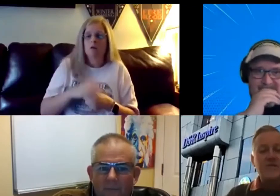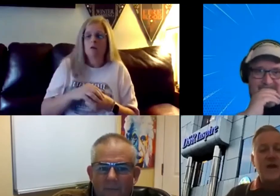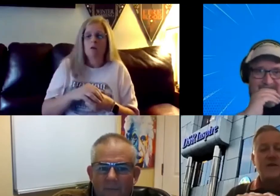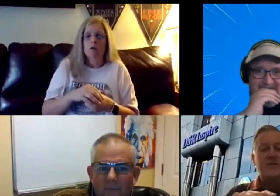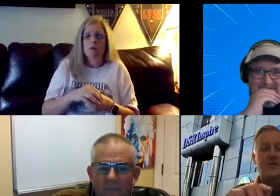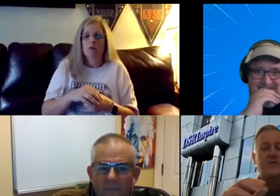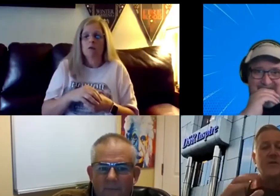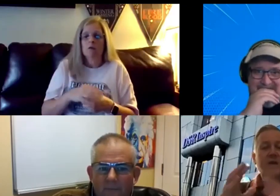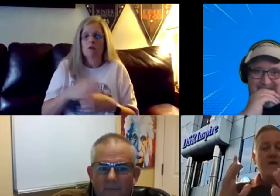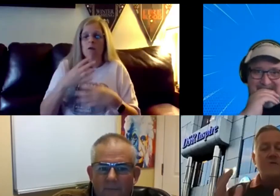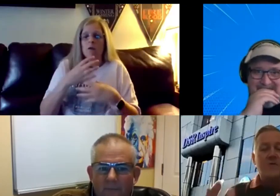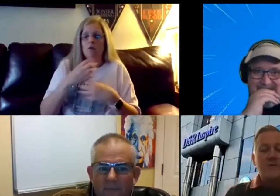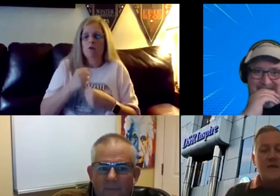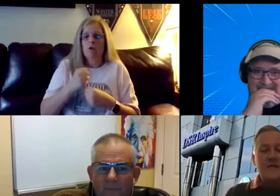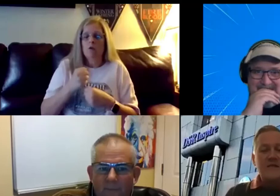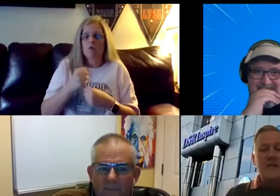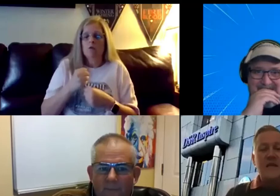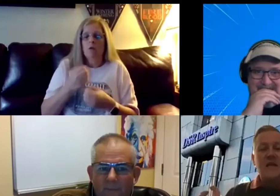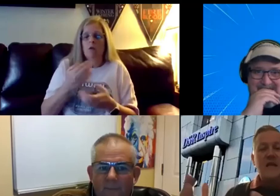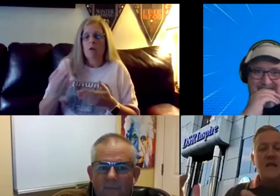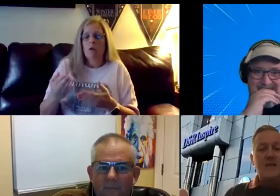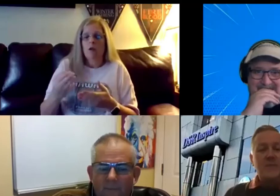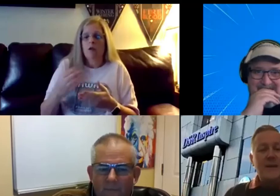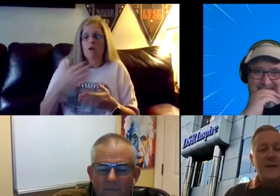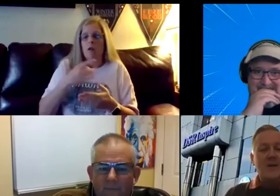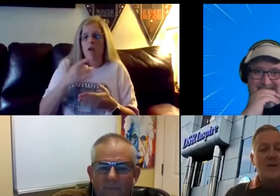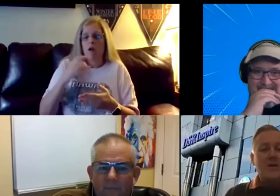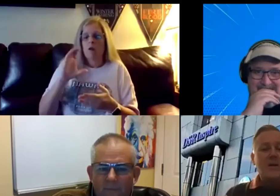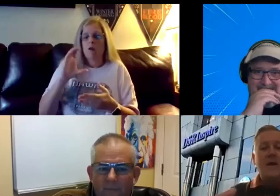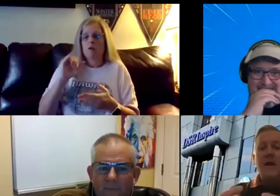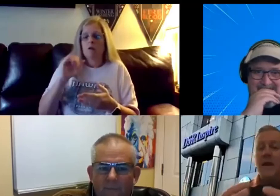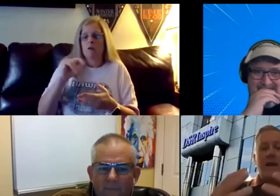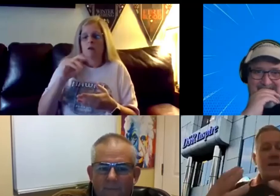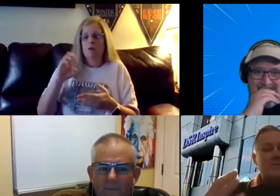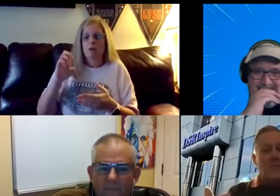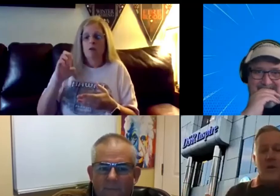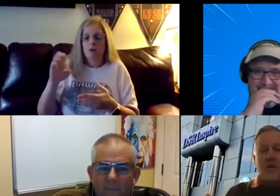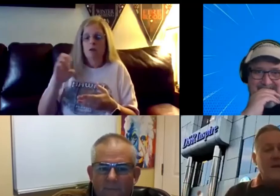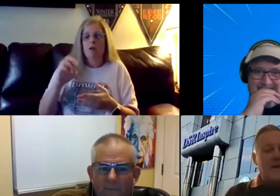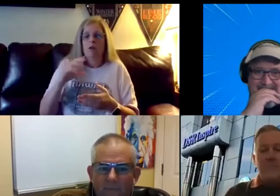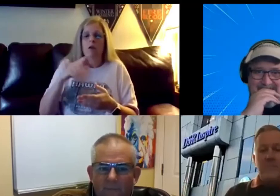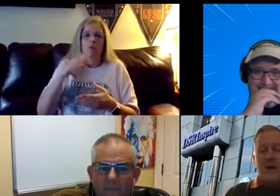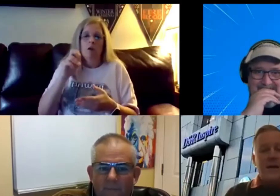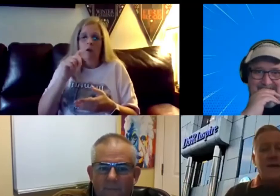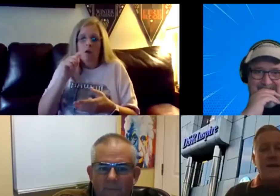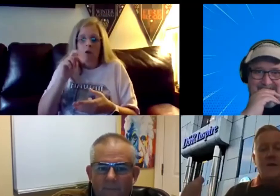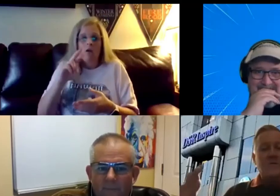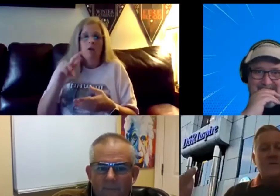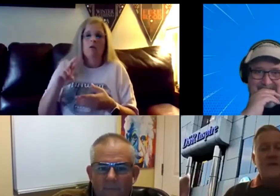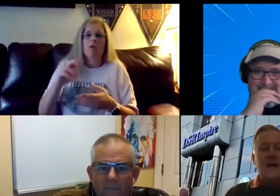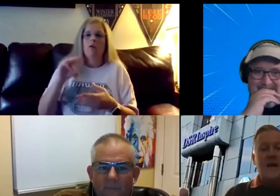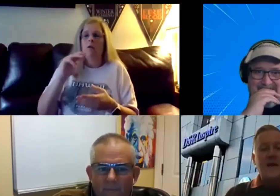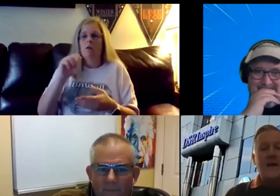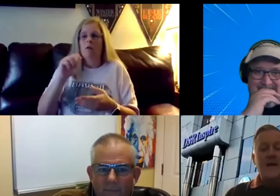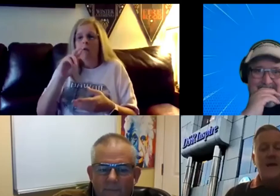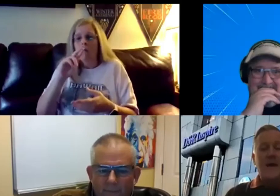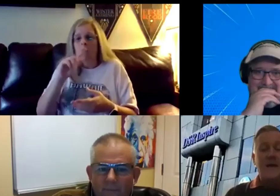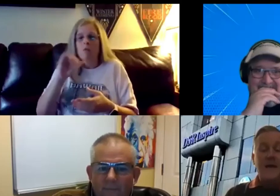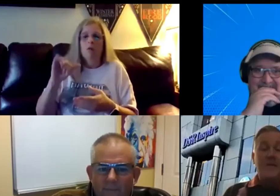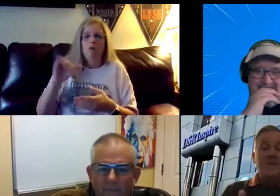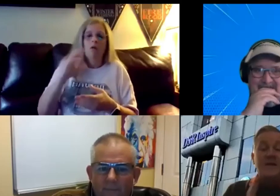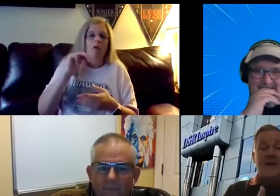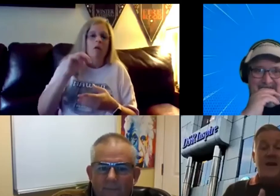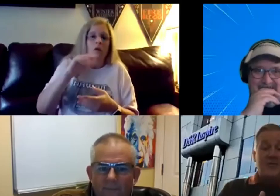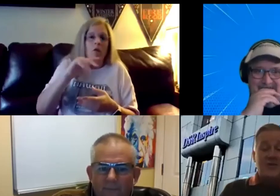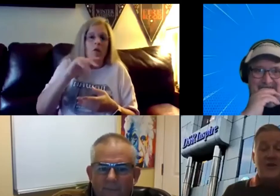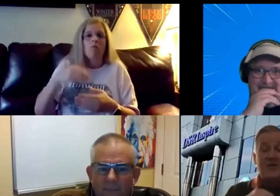trust factor of folks like Cindy and Peter and Marty and Mike, and it goes on and on and on. And